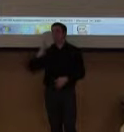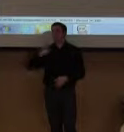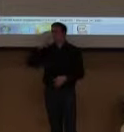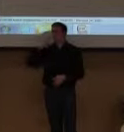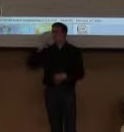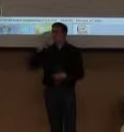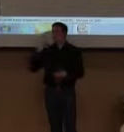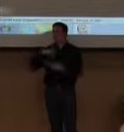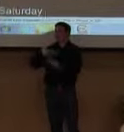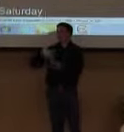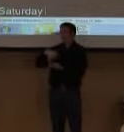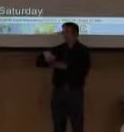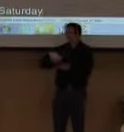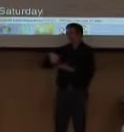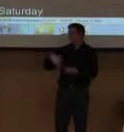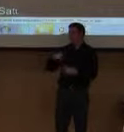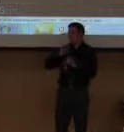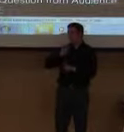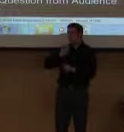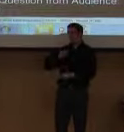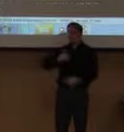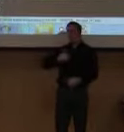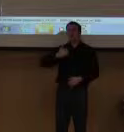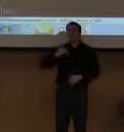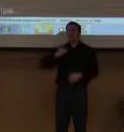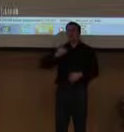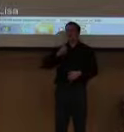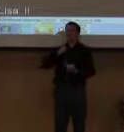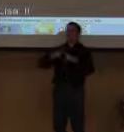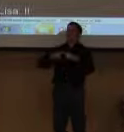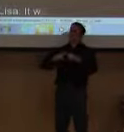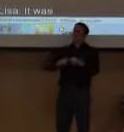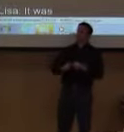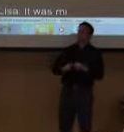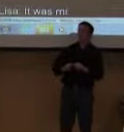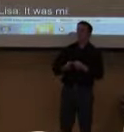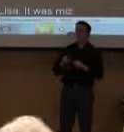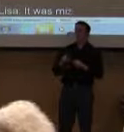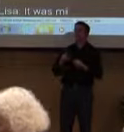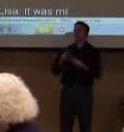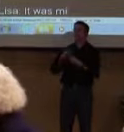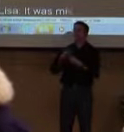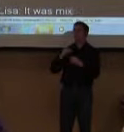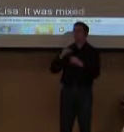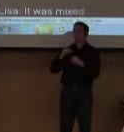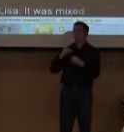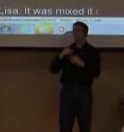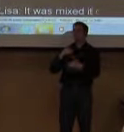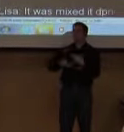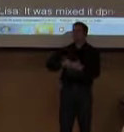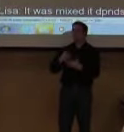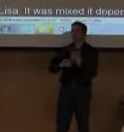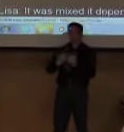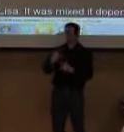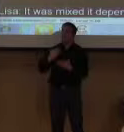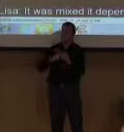it was mixed. I think it depends on where in the course of the project they were. In